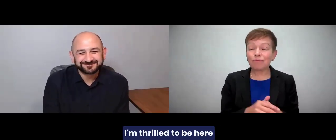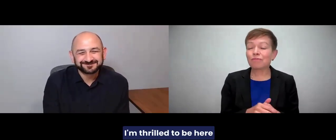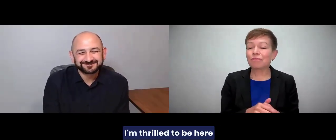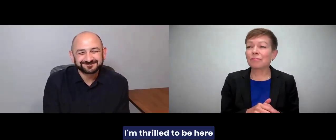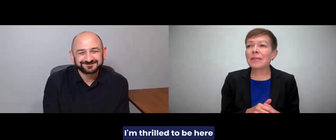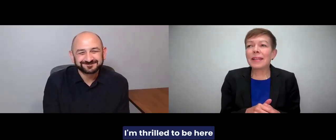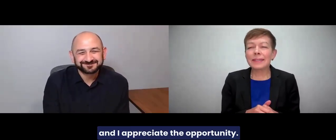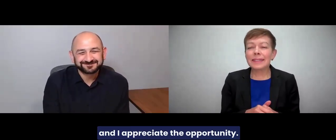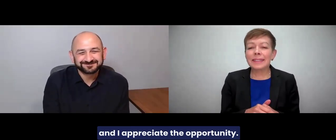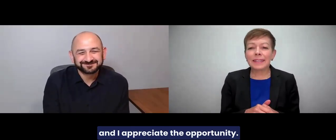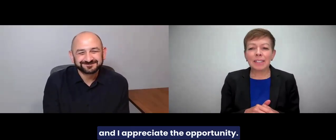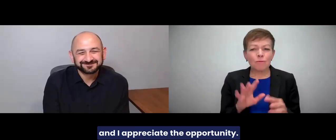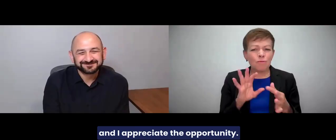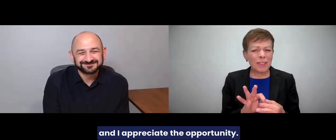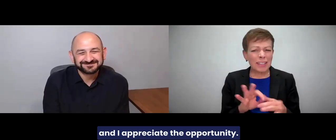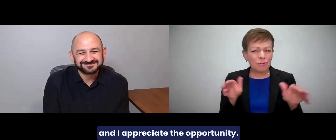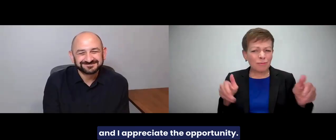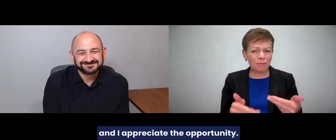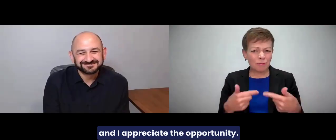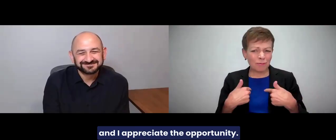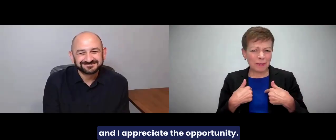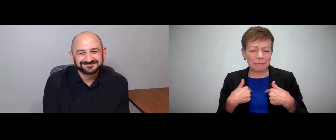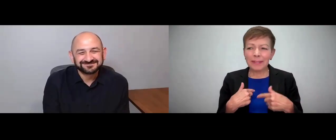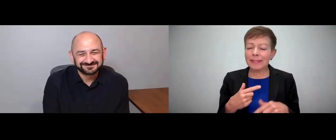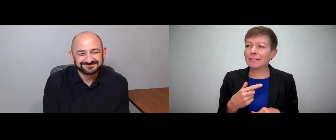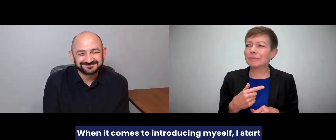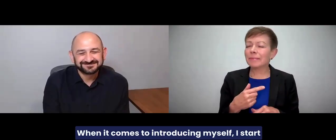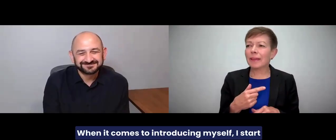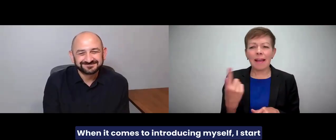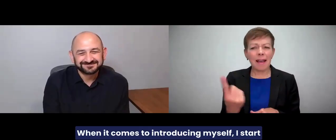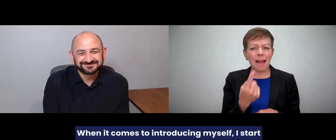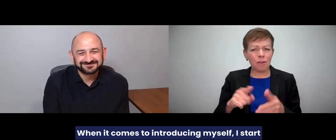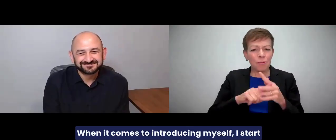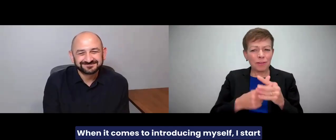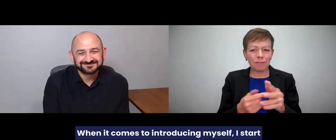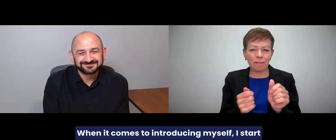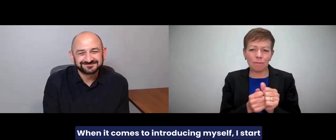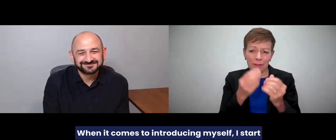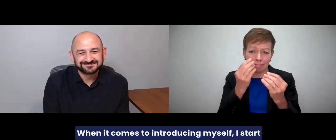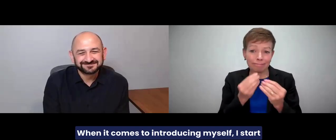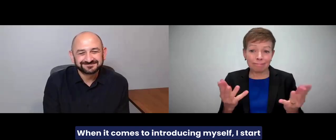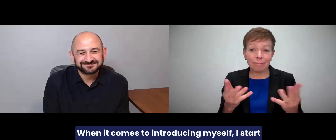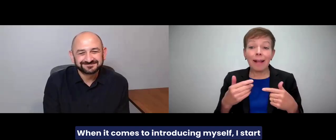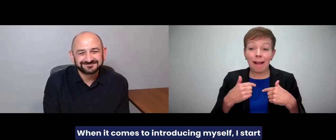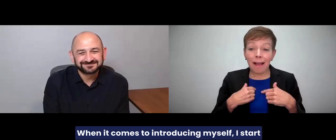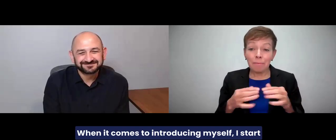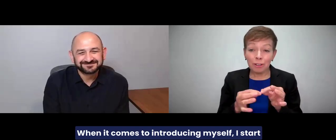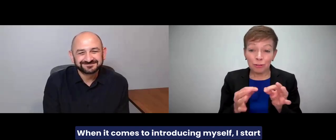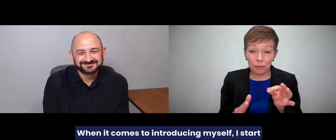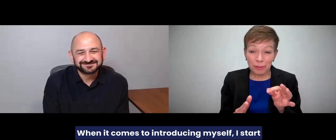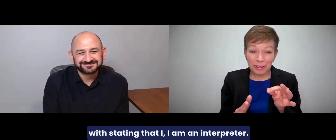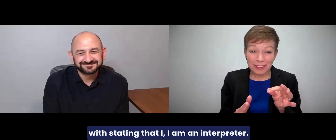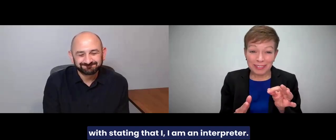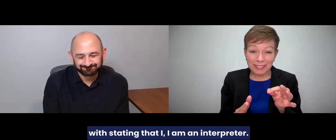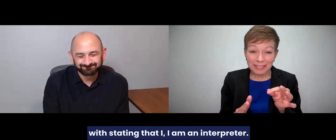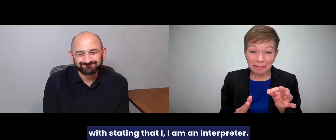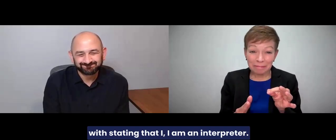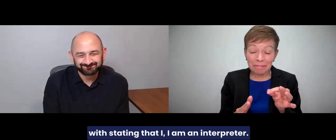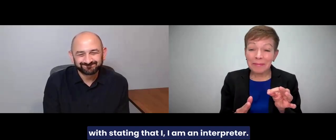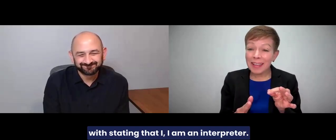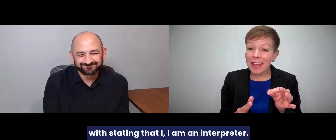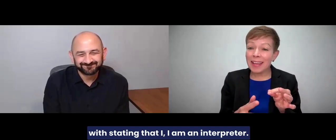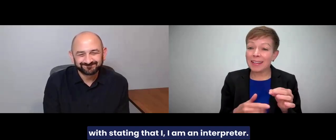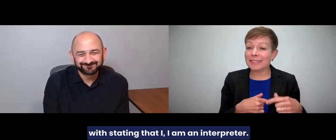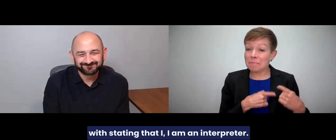thrilled to be here and I appreciate the opportunity. When it comes to introducing myself, I start with stating